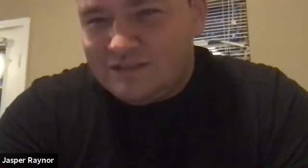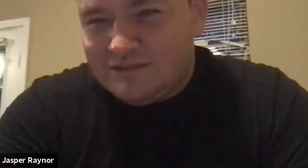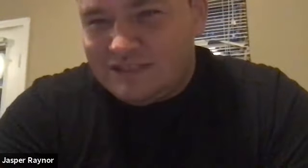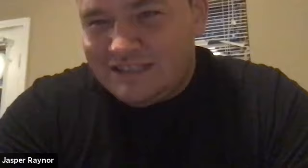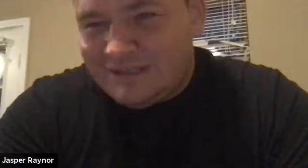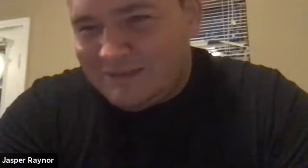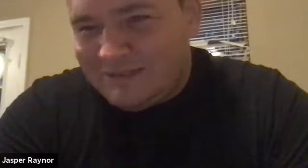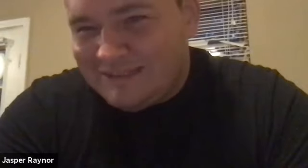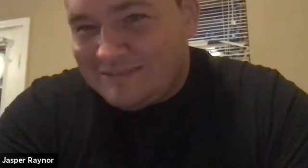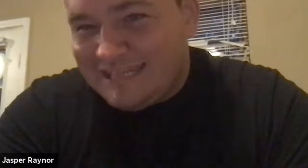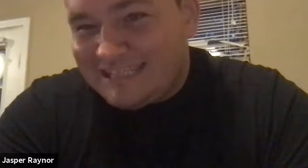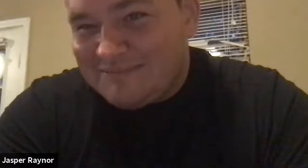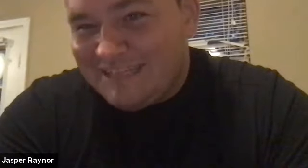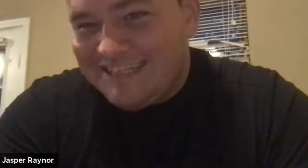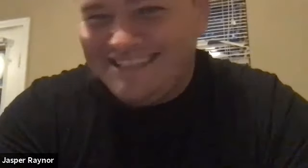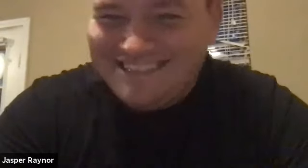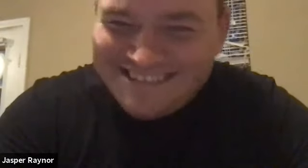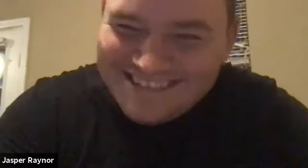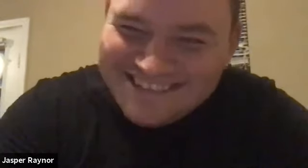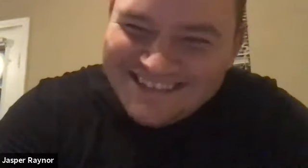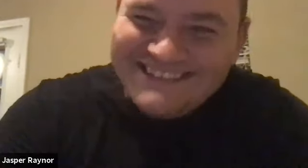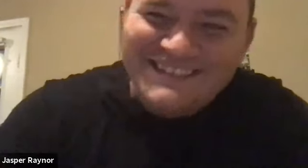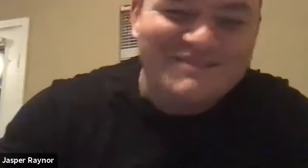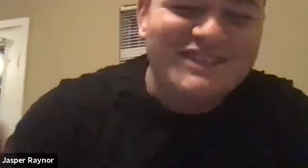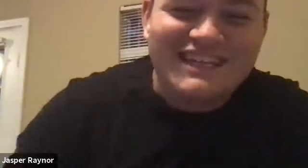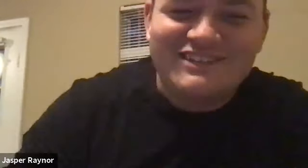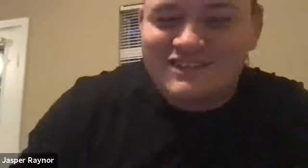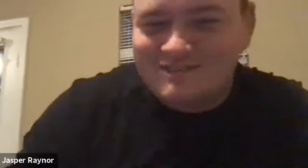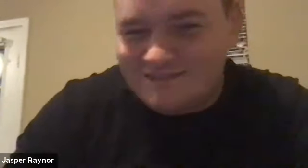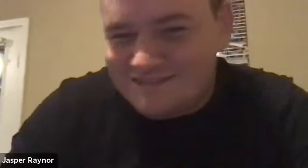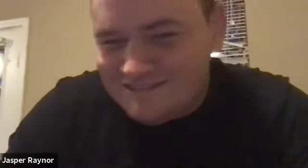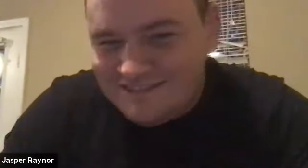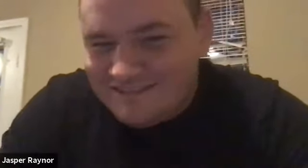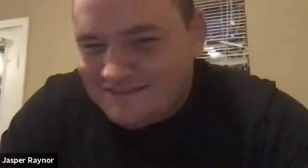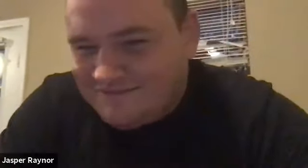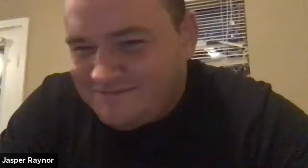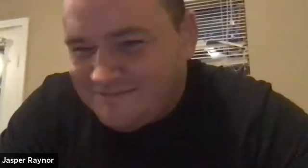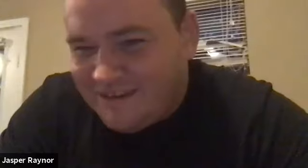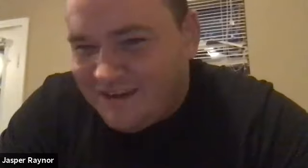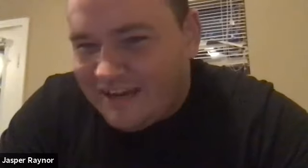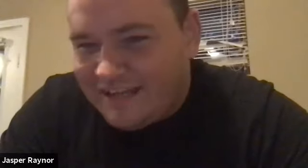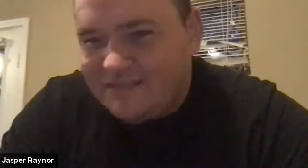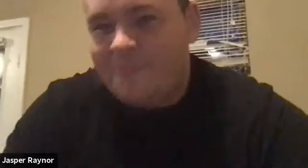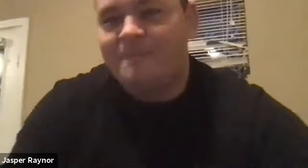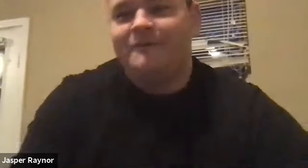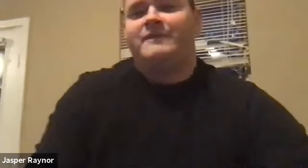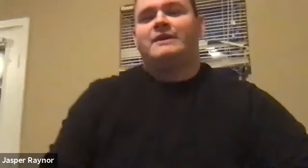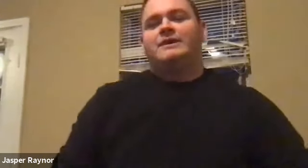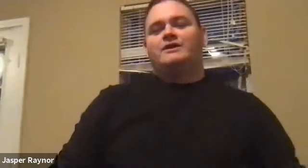Crystal, what's up? Man, you keep texting me. I'm just kidding, Crystal. All right. Here we go.